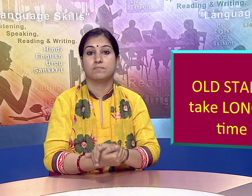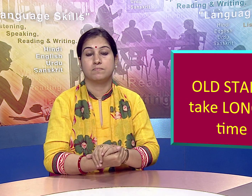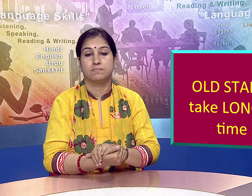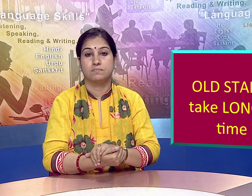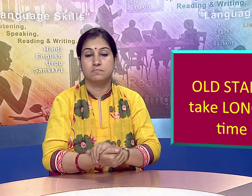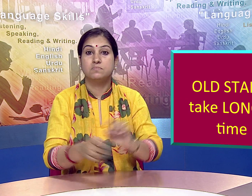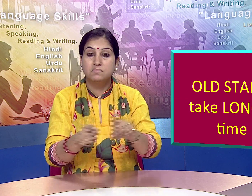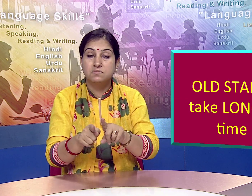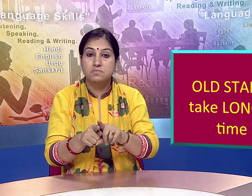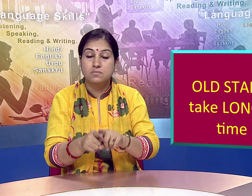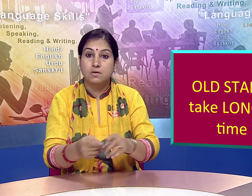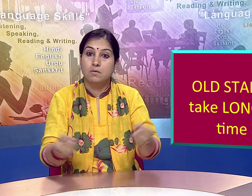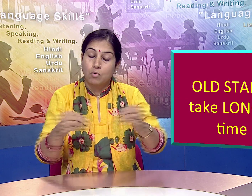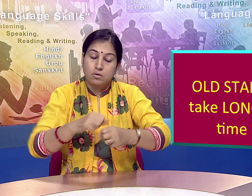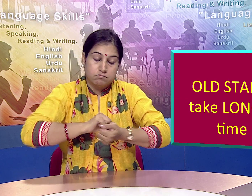and require a lot of effort